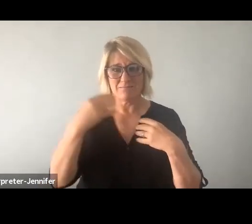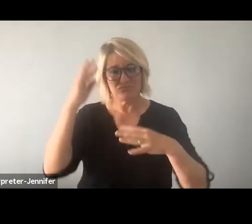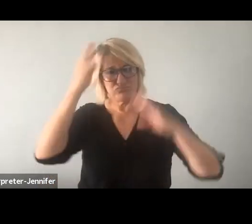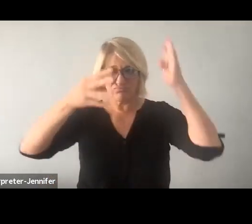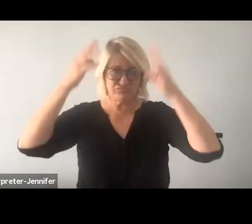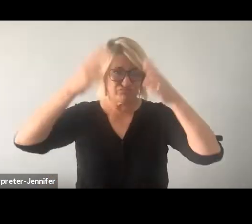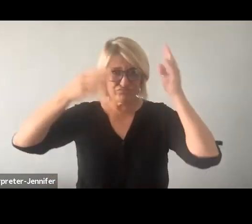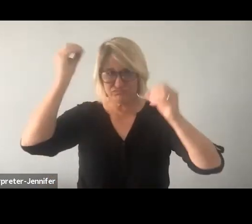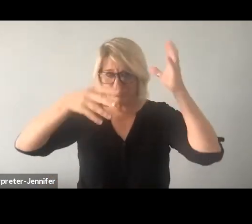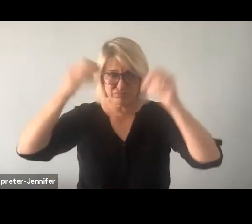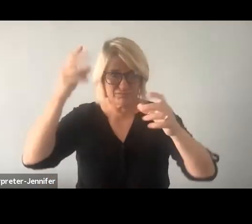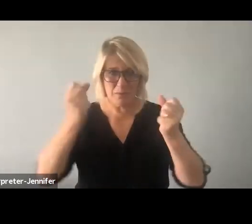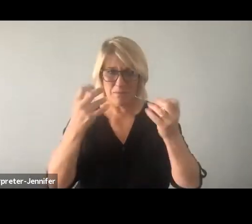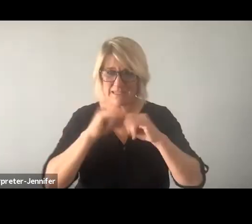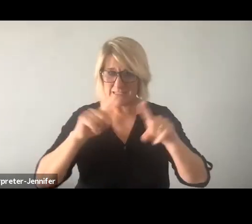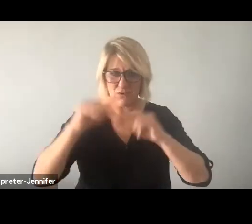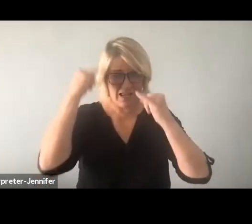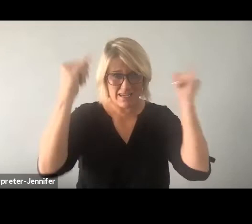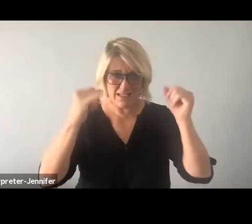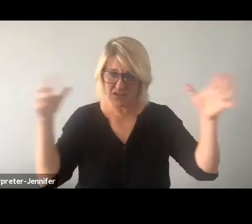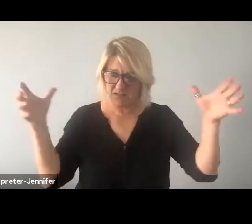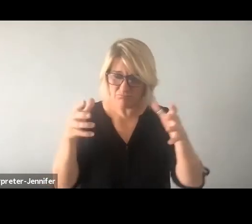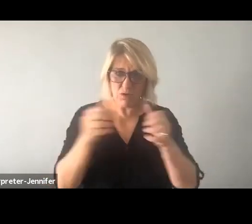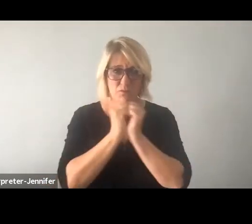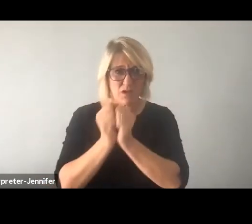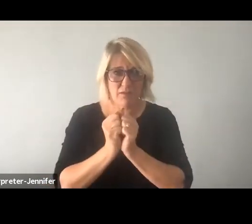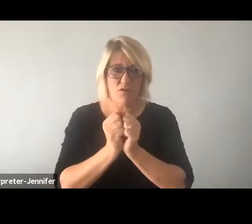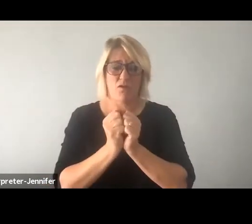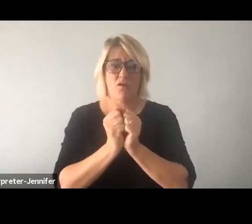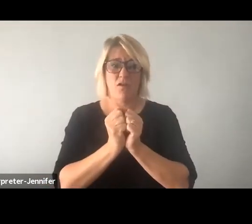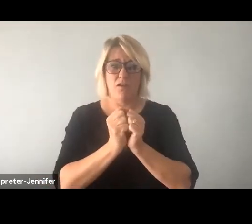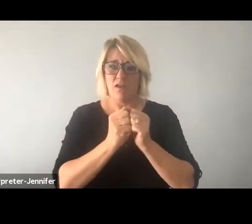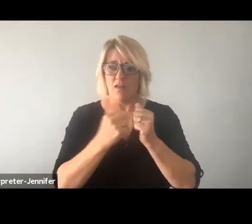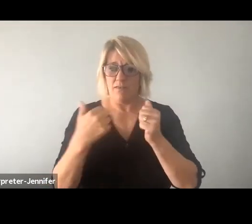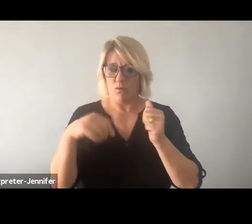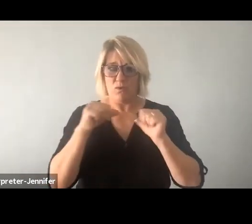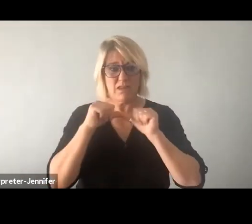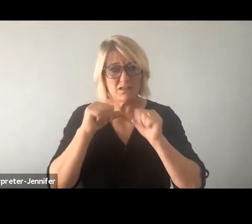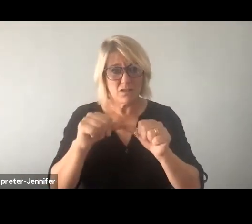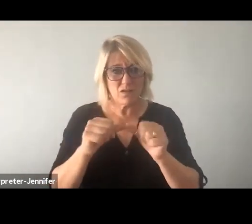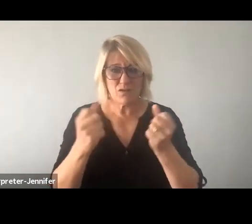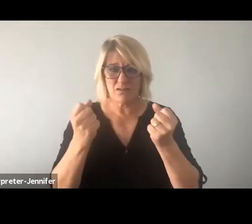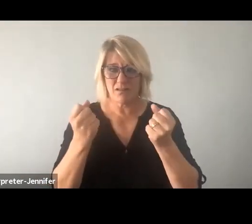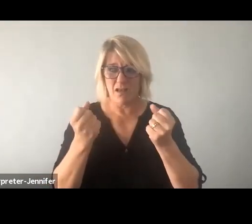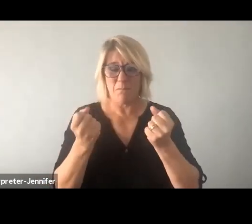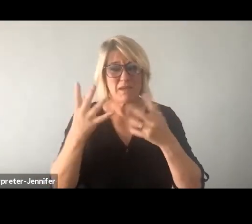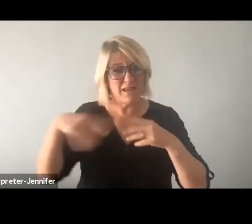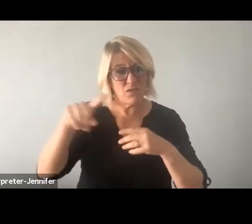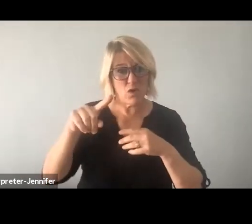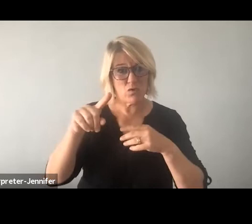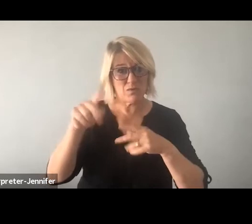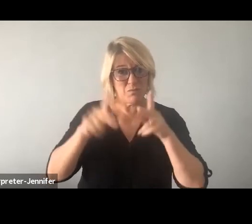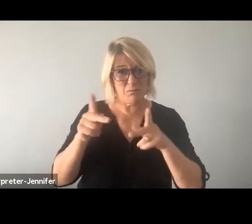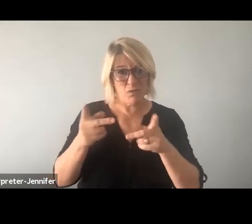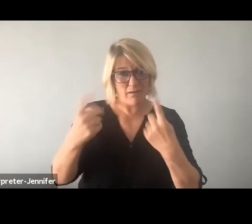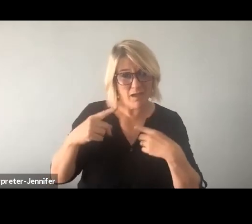putting together with many youth that have come through and have continued on. A lot of them are leaders now with NIL and other